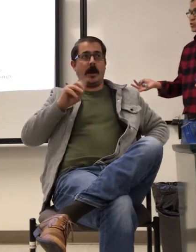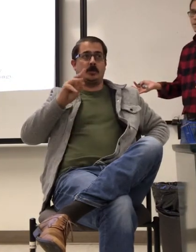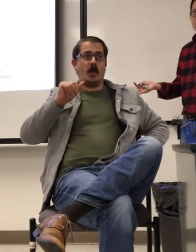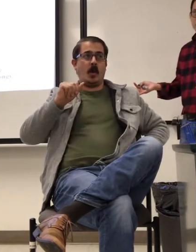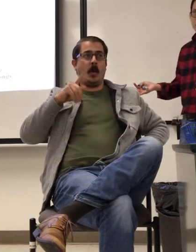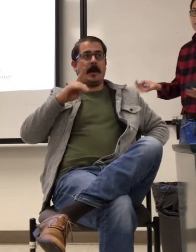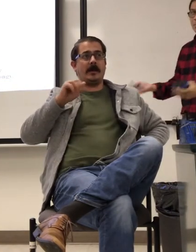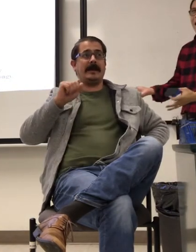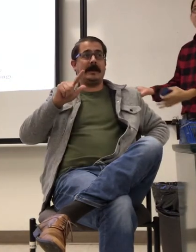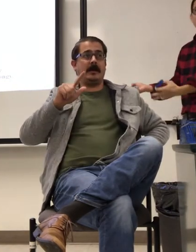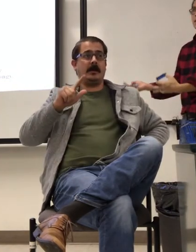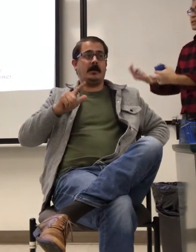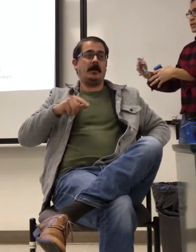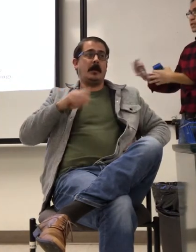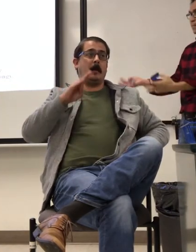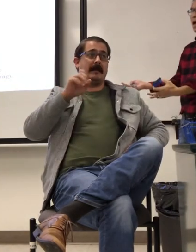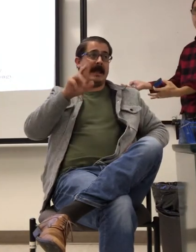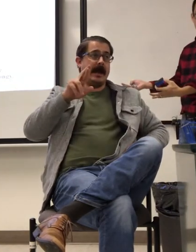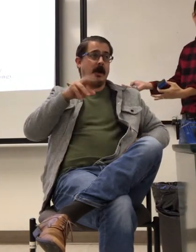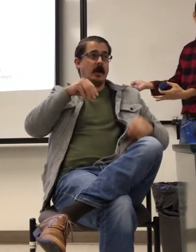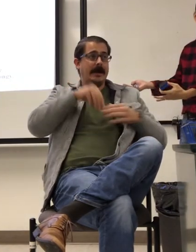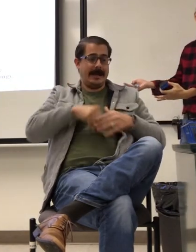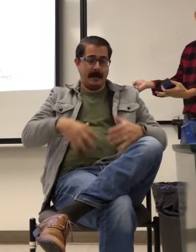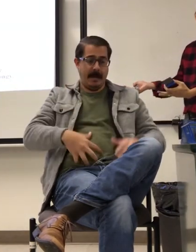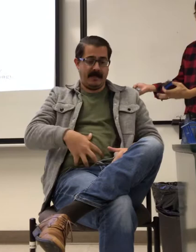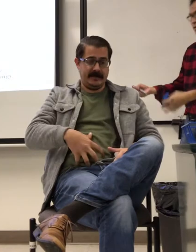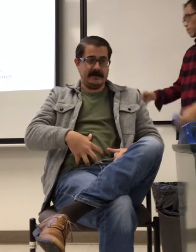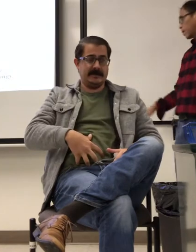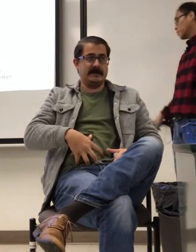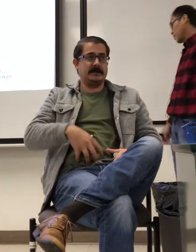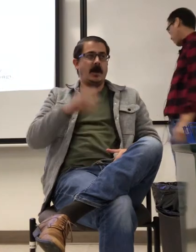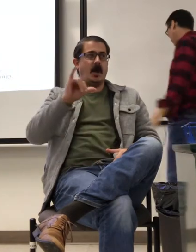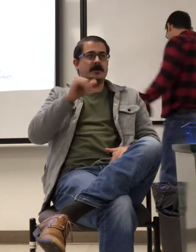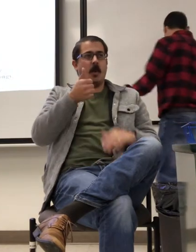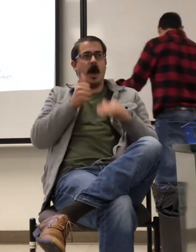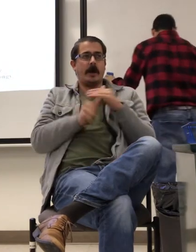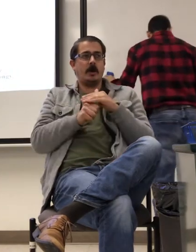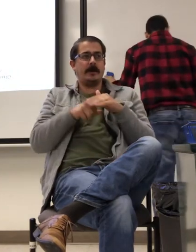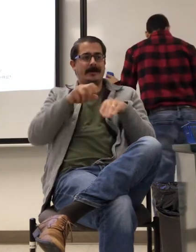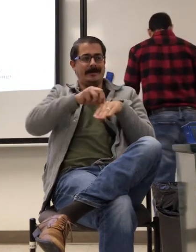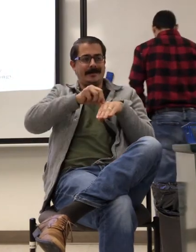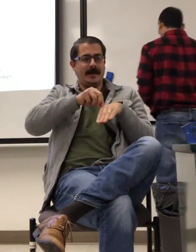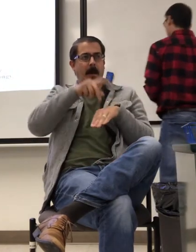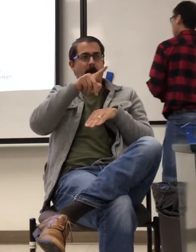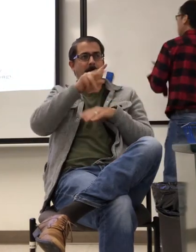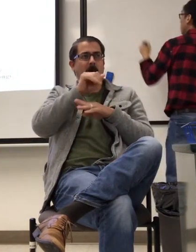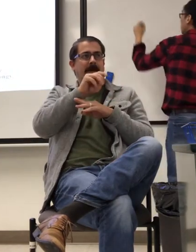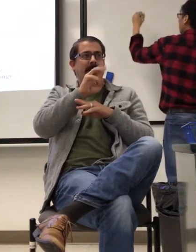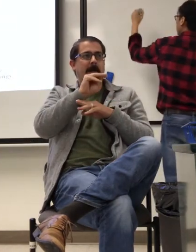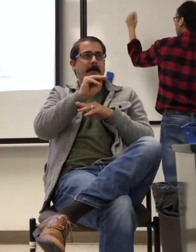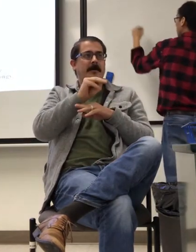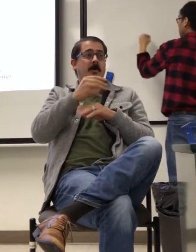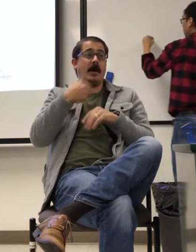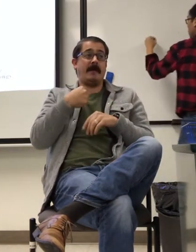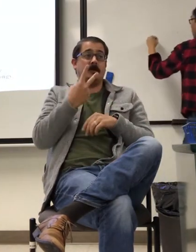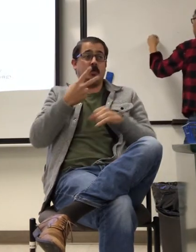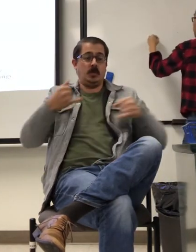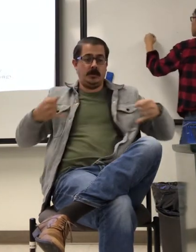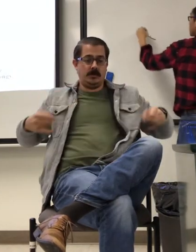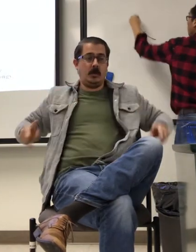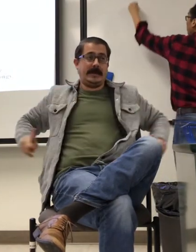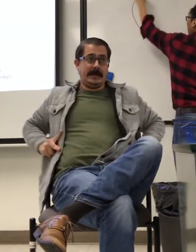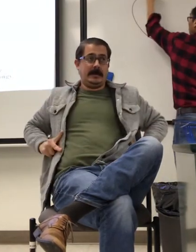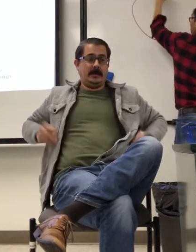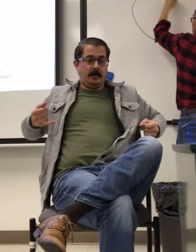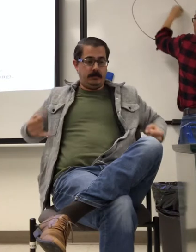are retroperitoneal. The bladder, it's in the pelvis. It's also underneath the peritoneum. So you got two ureters. Well, let's draw the bladder